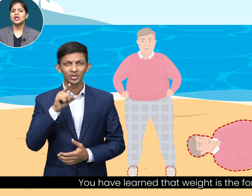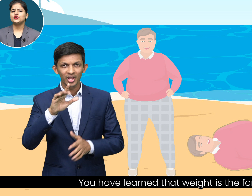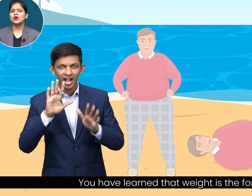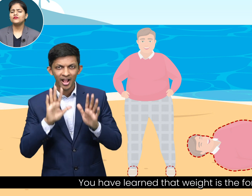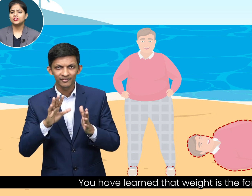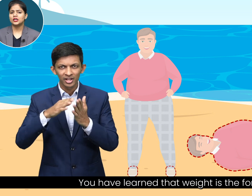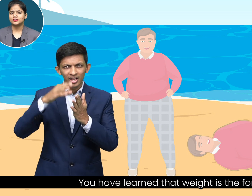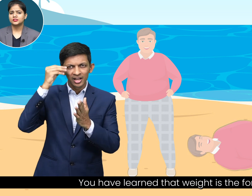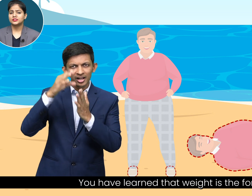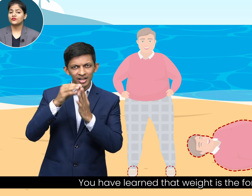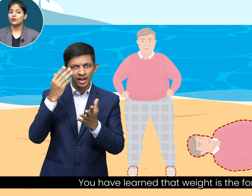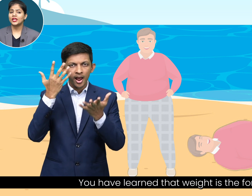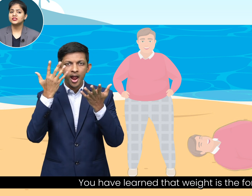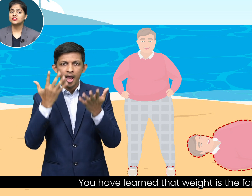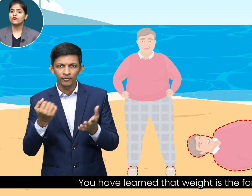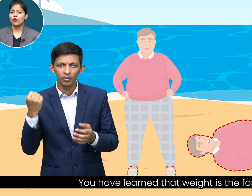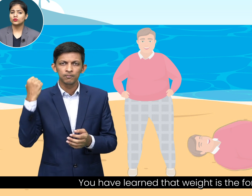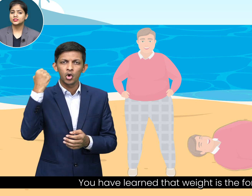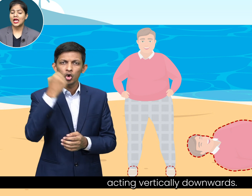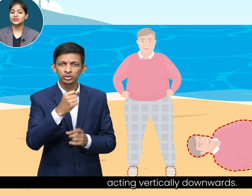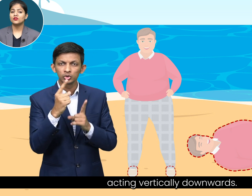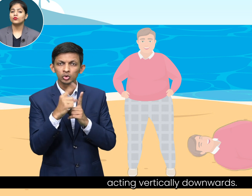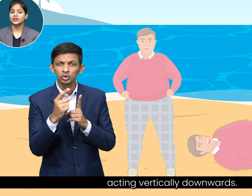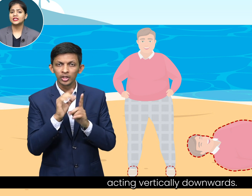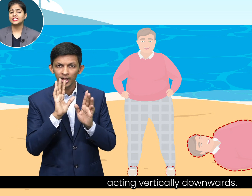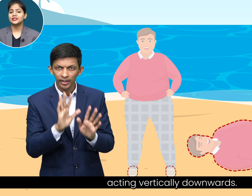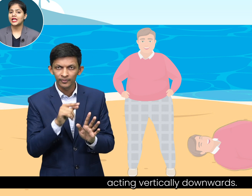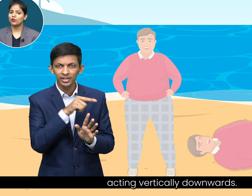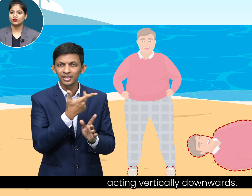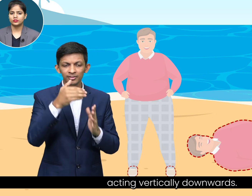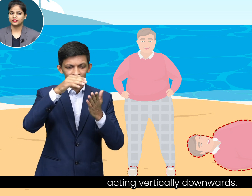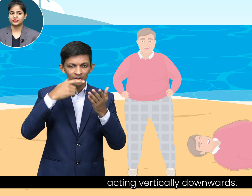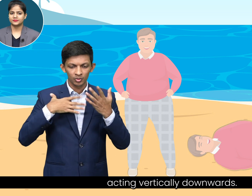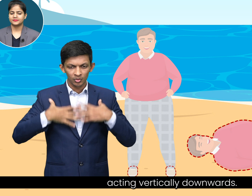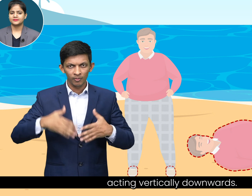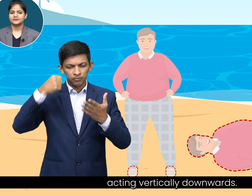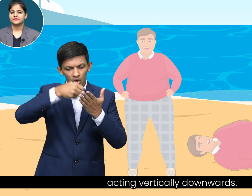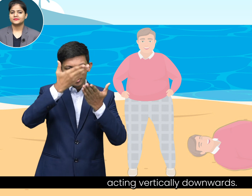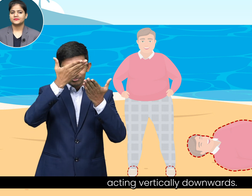You have learned that weight is the force acting vertically downwards.